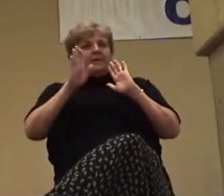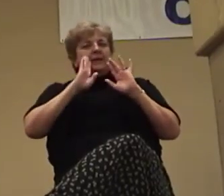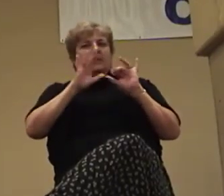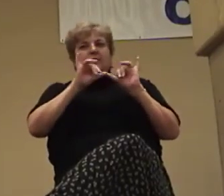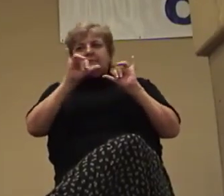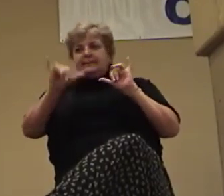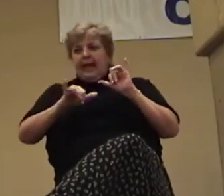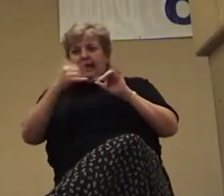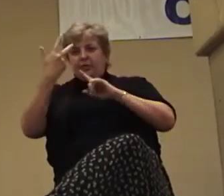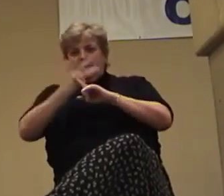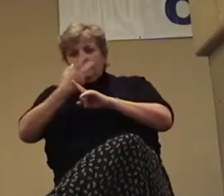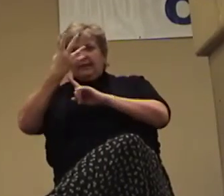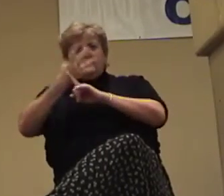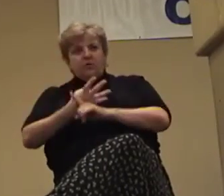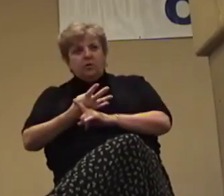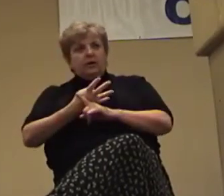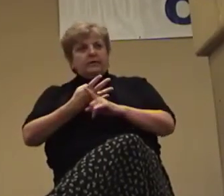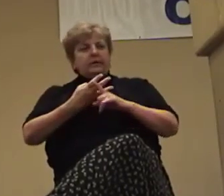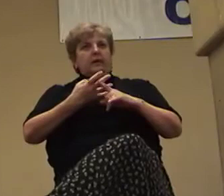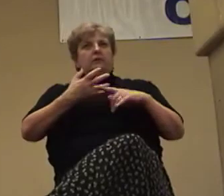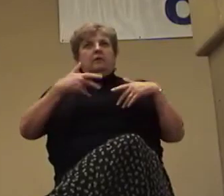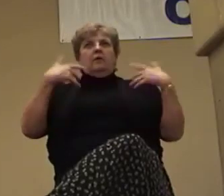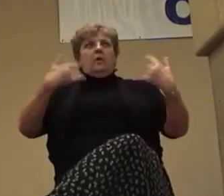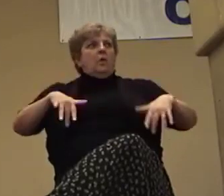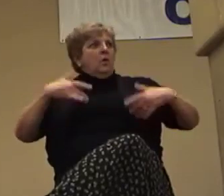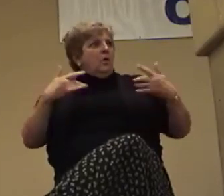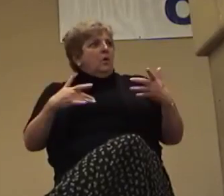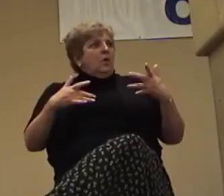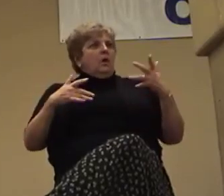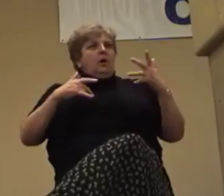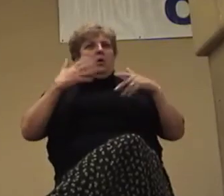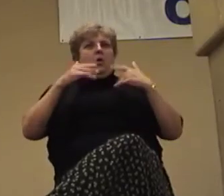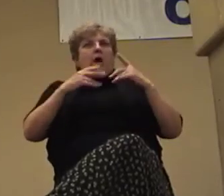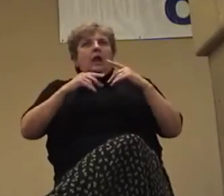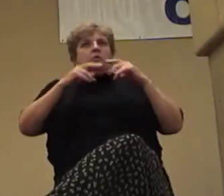The goose hung high. I fared forth and high hopes. I'm like, go, Bill, go.